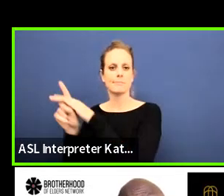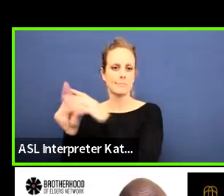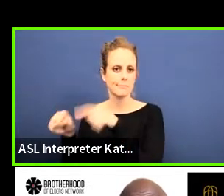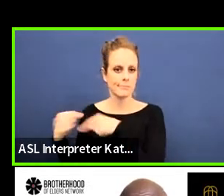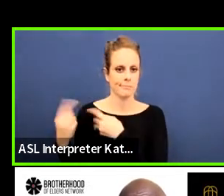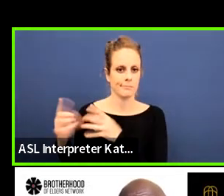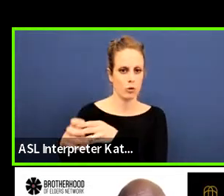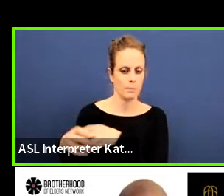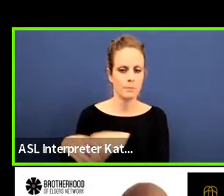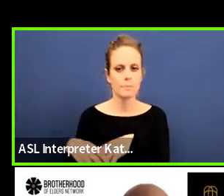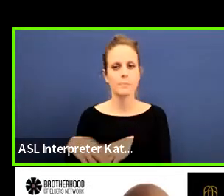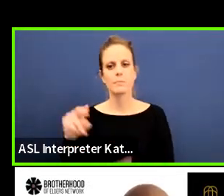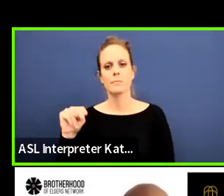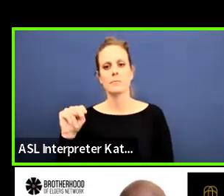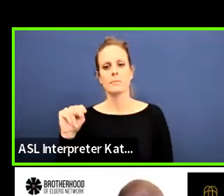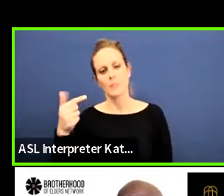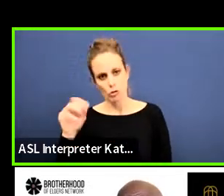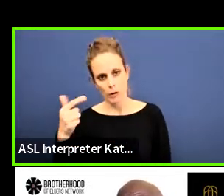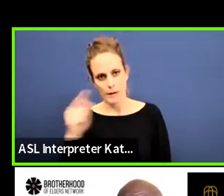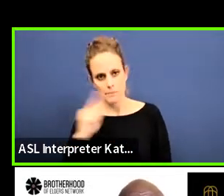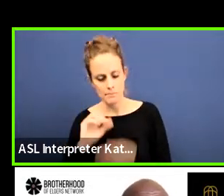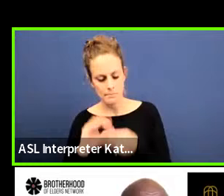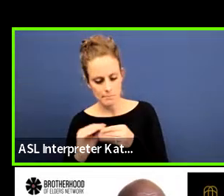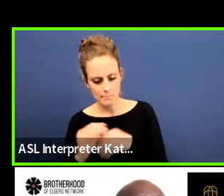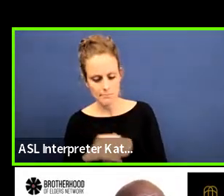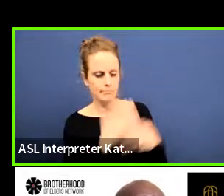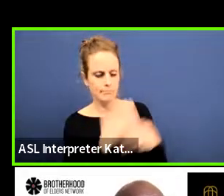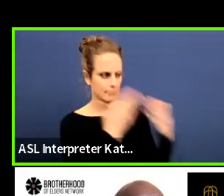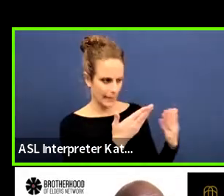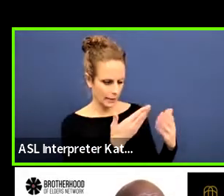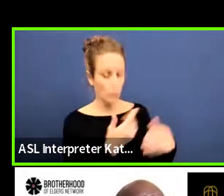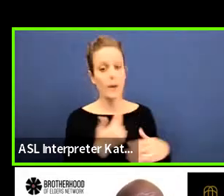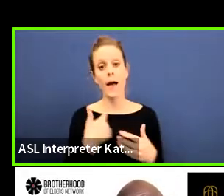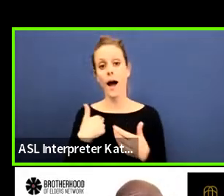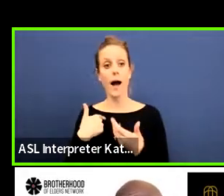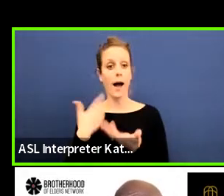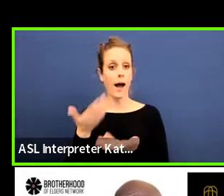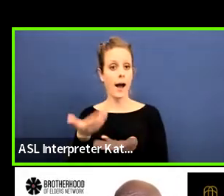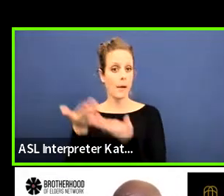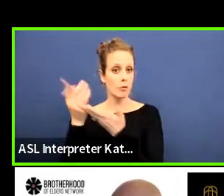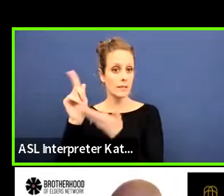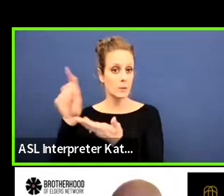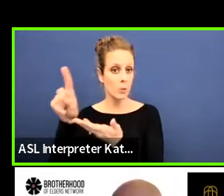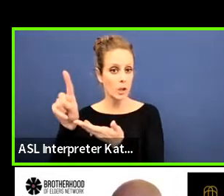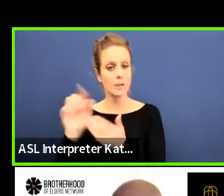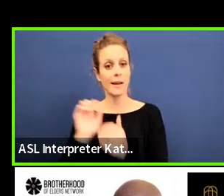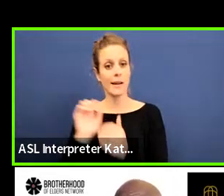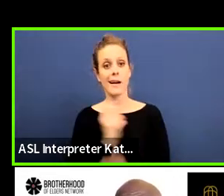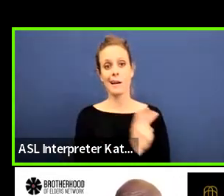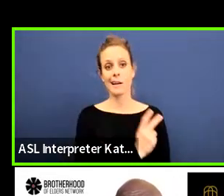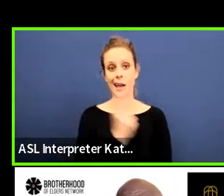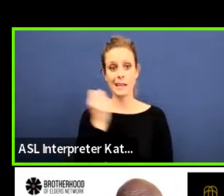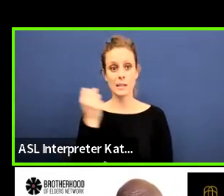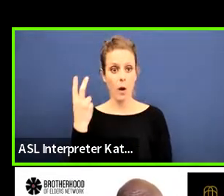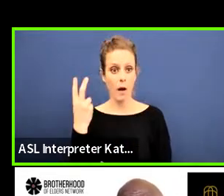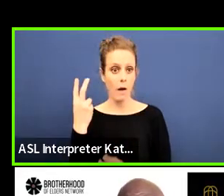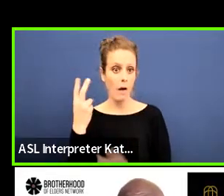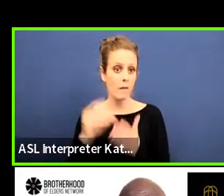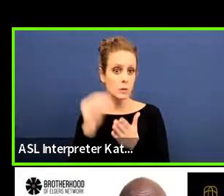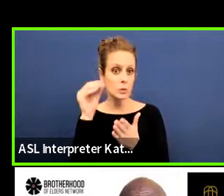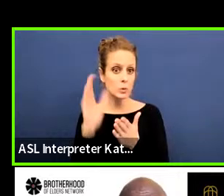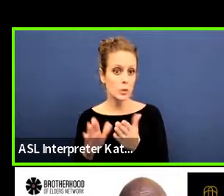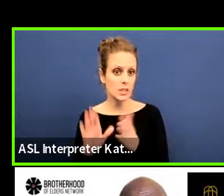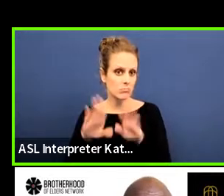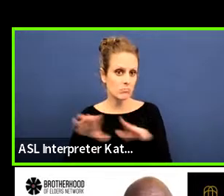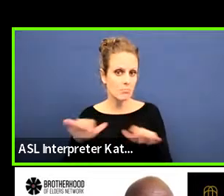you for that. And the last thing I'd add to it is I raised a question around how are our K-12 students managing